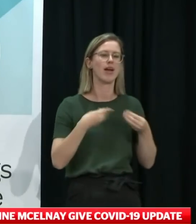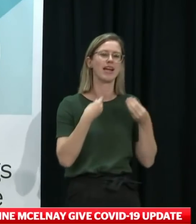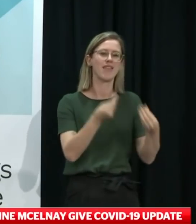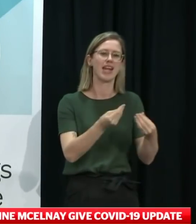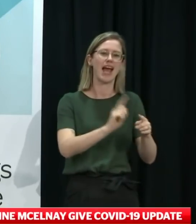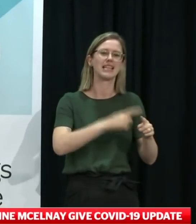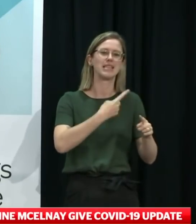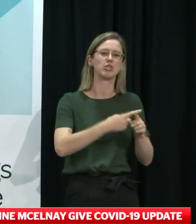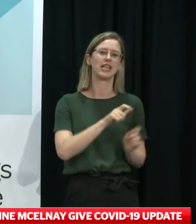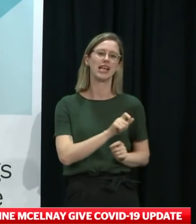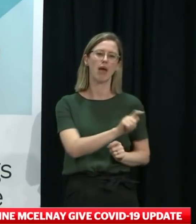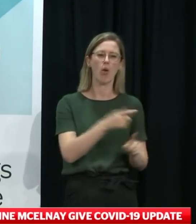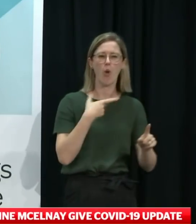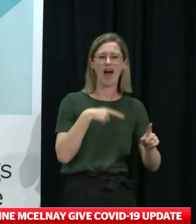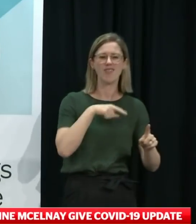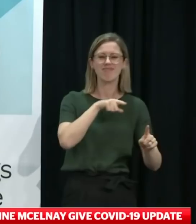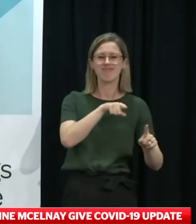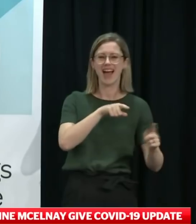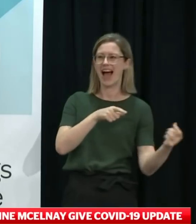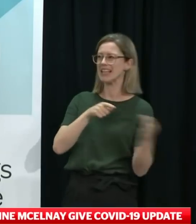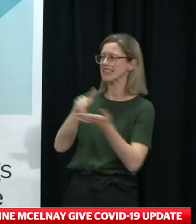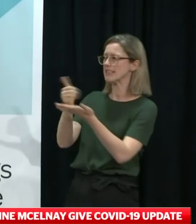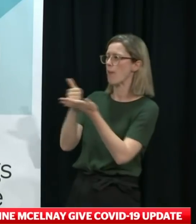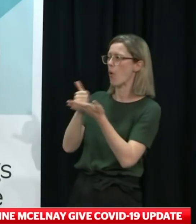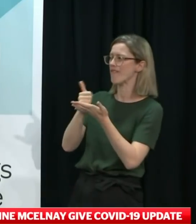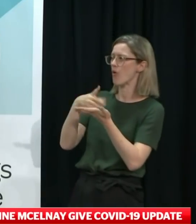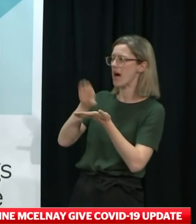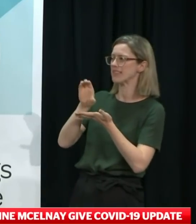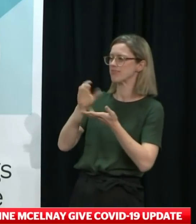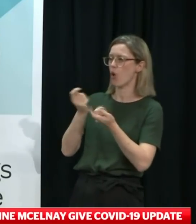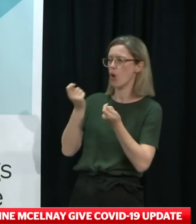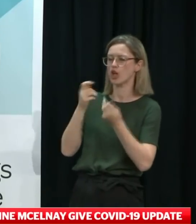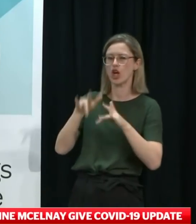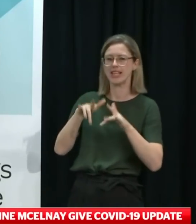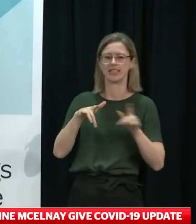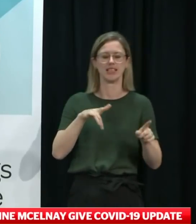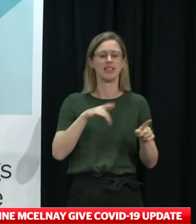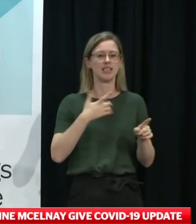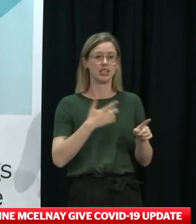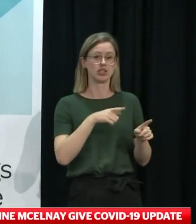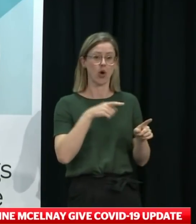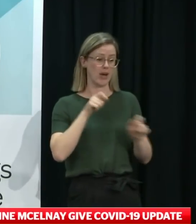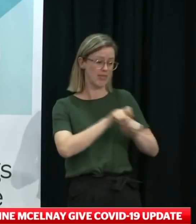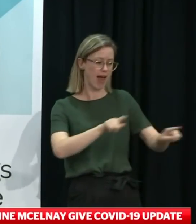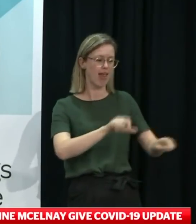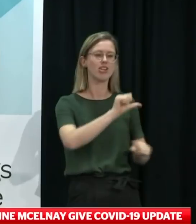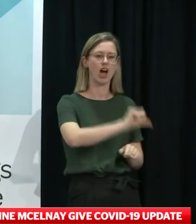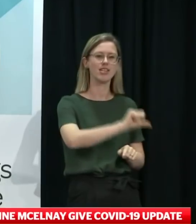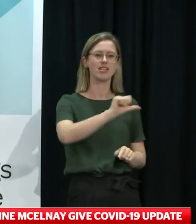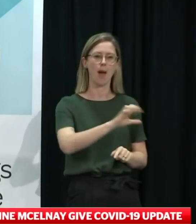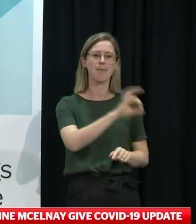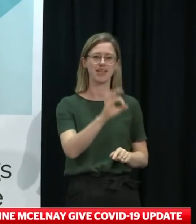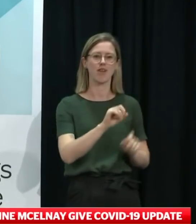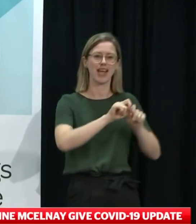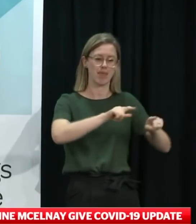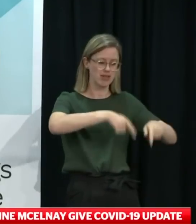an exemption email because their service request had not been resolved. I can tell you that 99% of those emails got